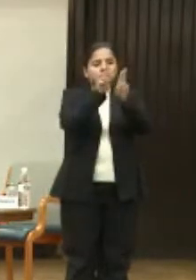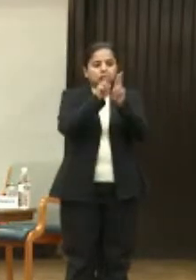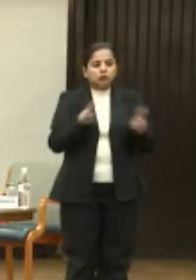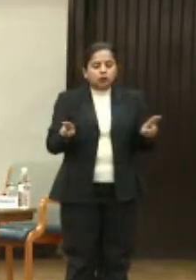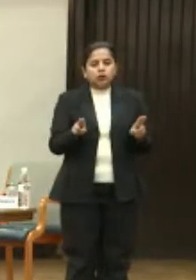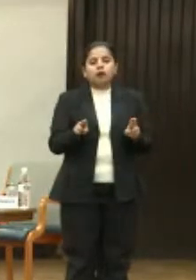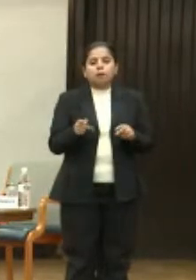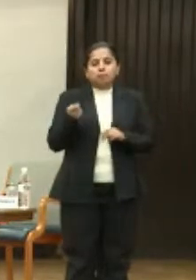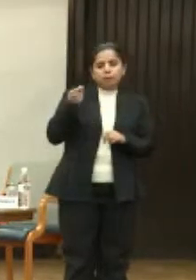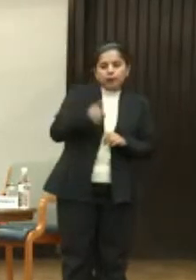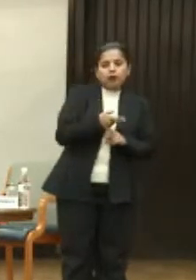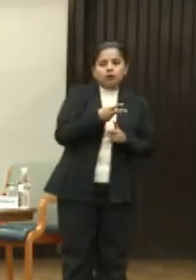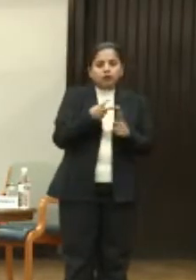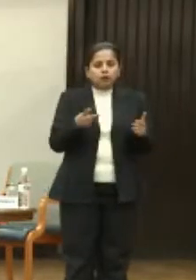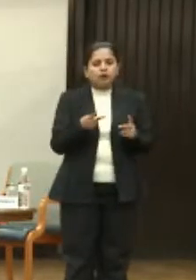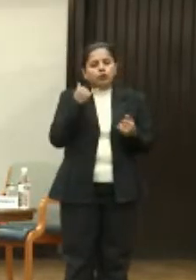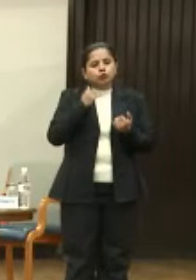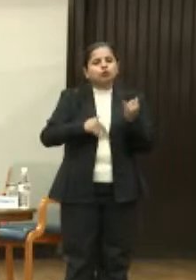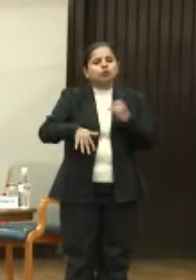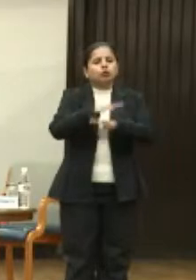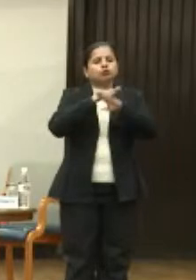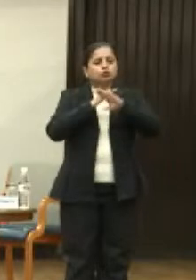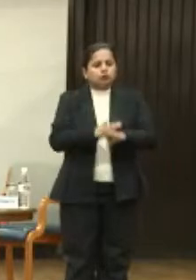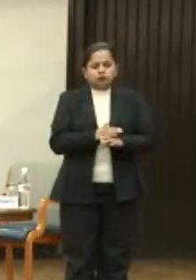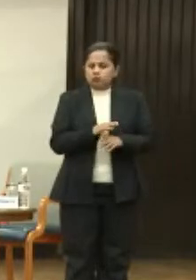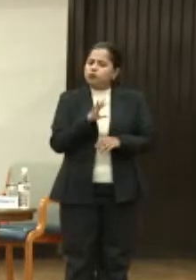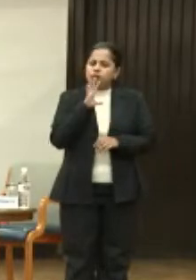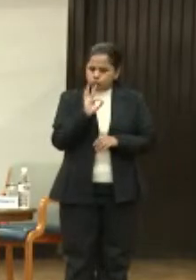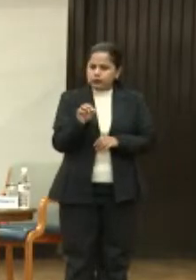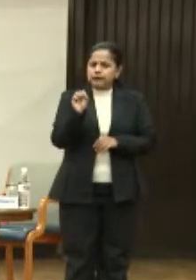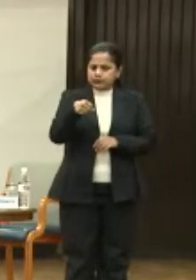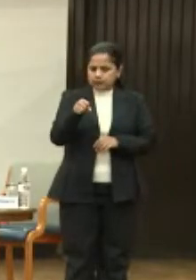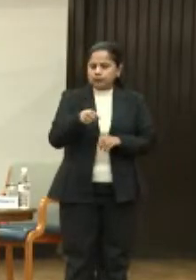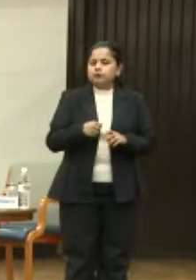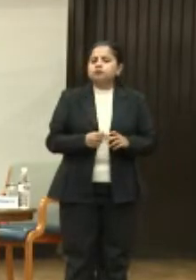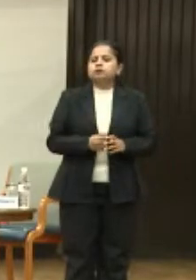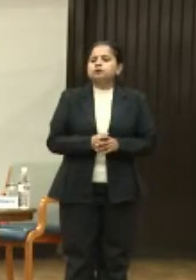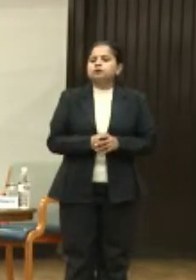wages, and social security. Absolutely true.